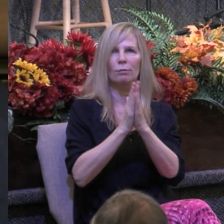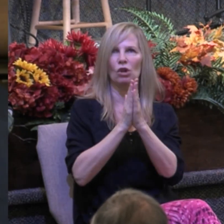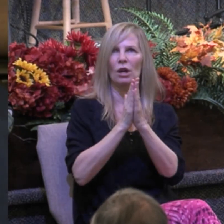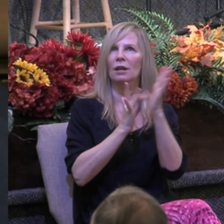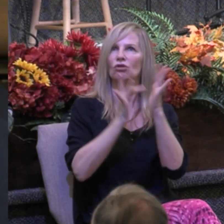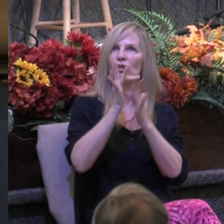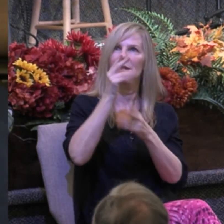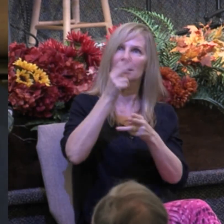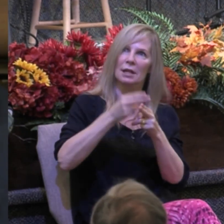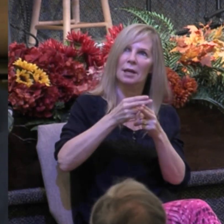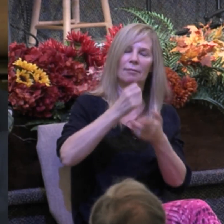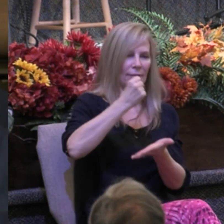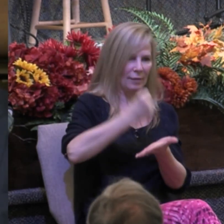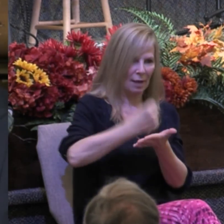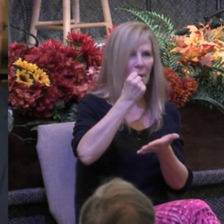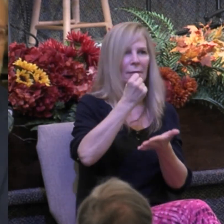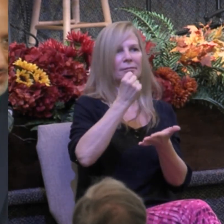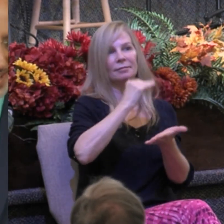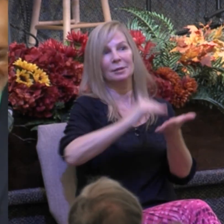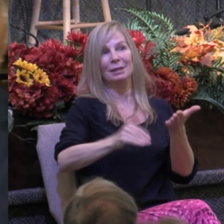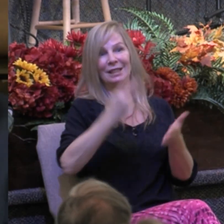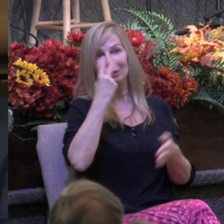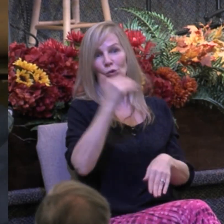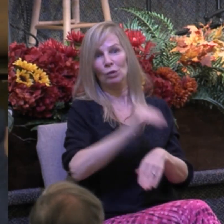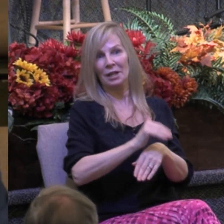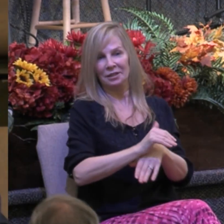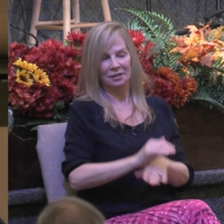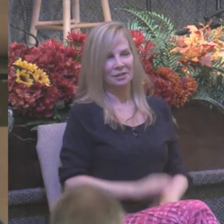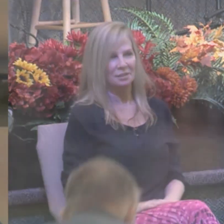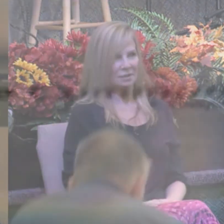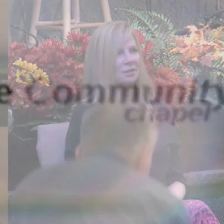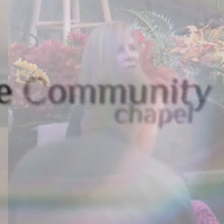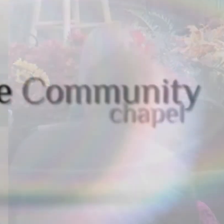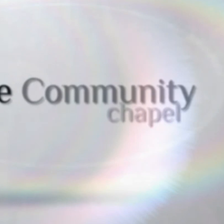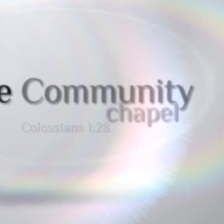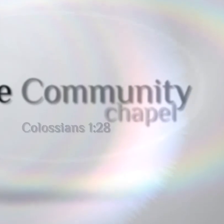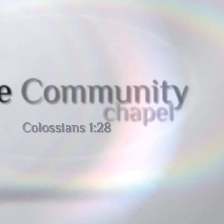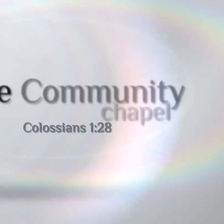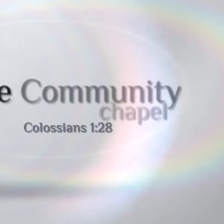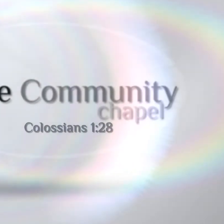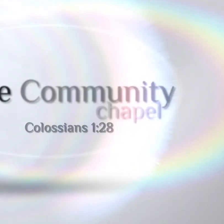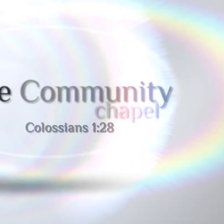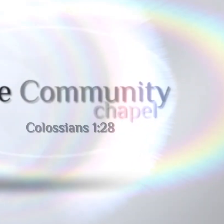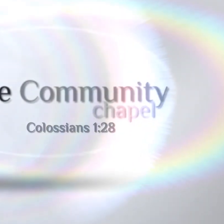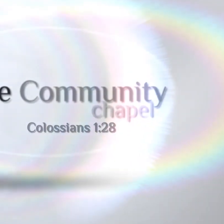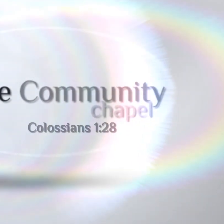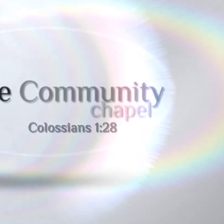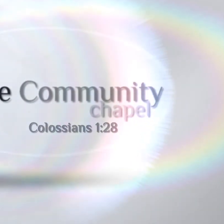Amen. You're dismissed. We'll see you tonight.